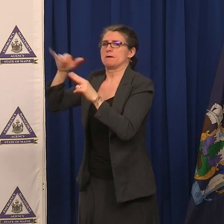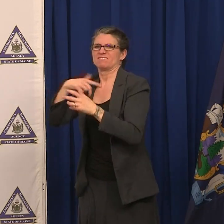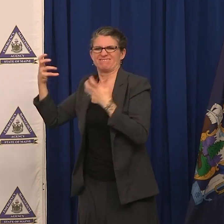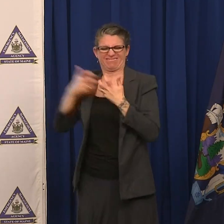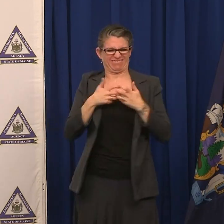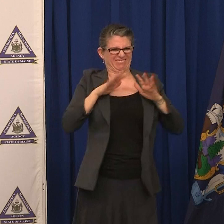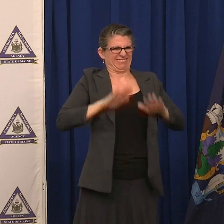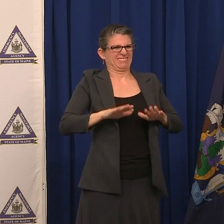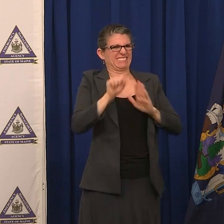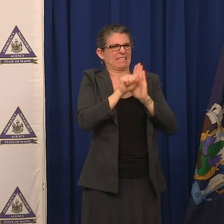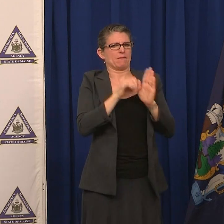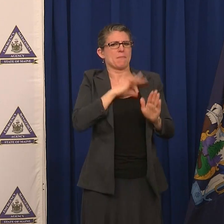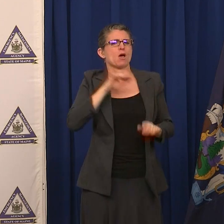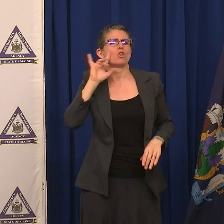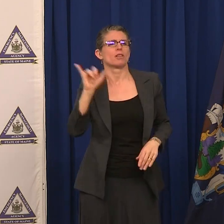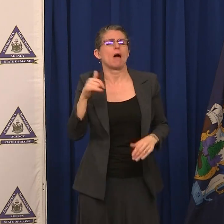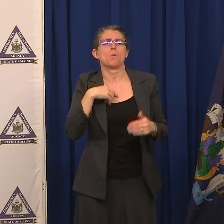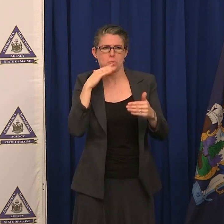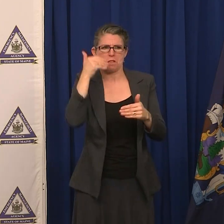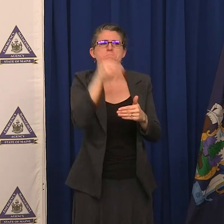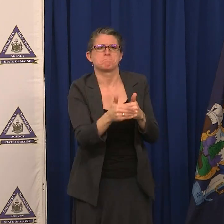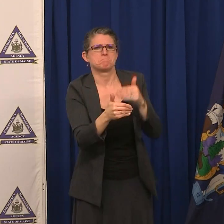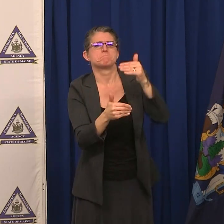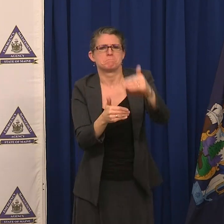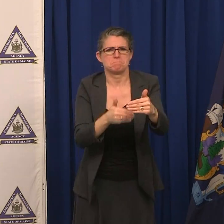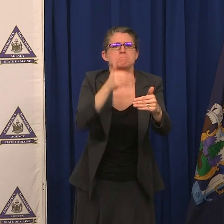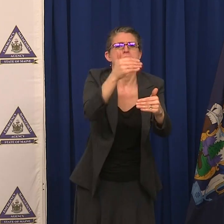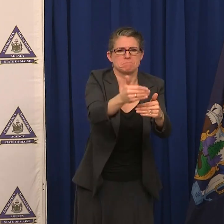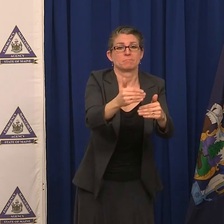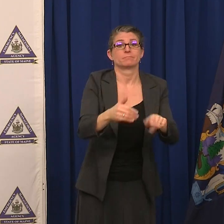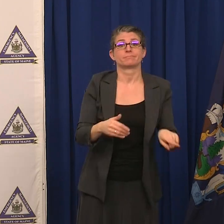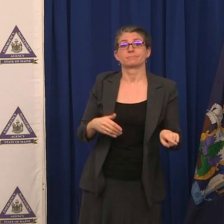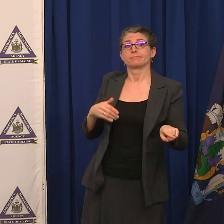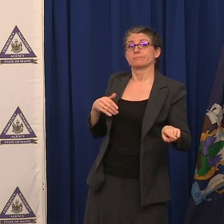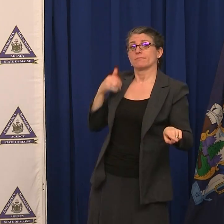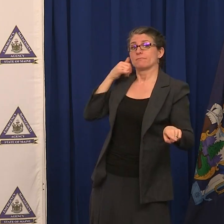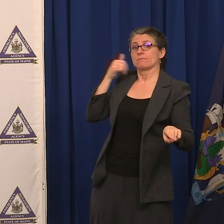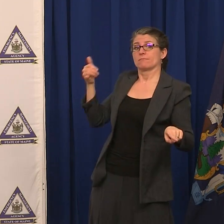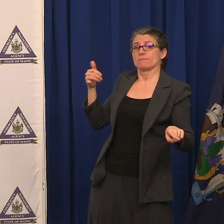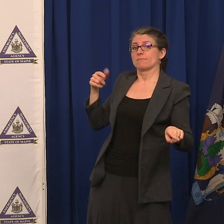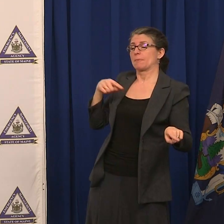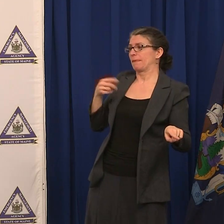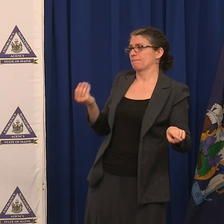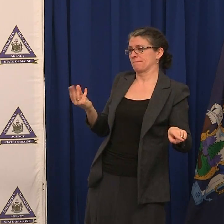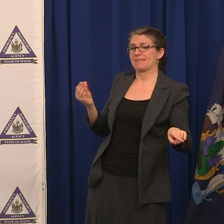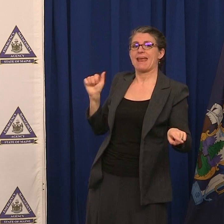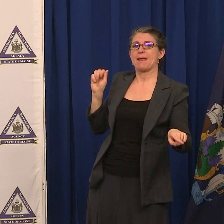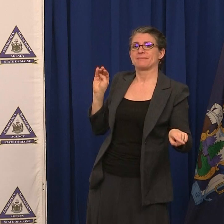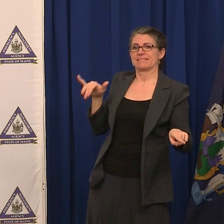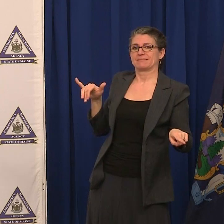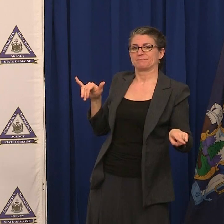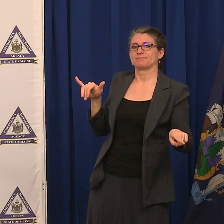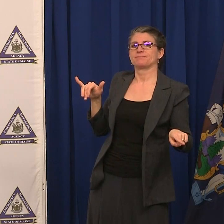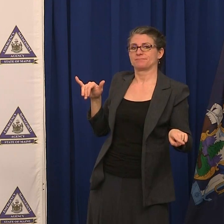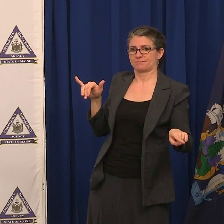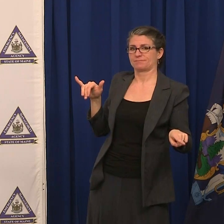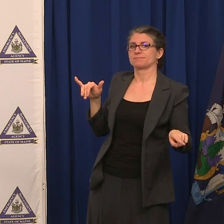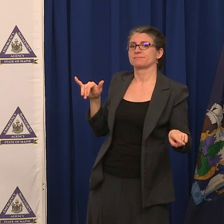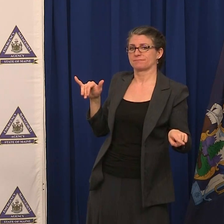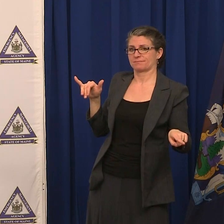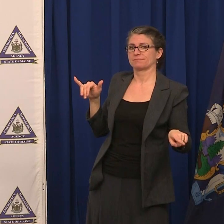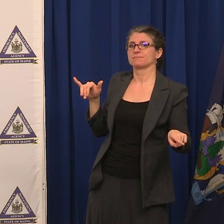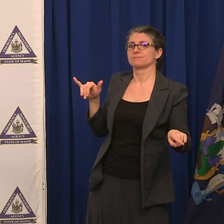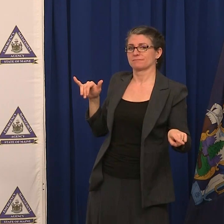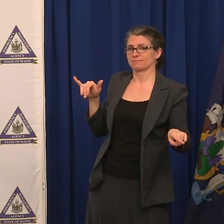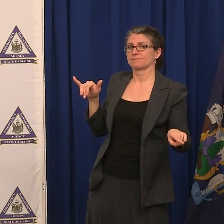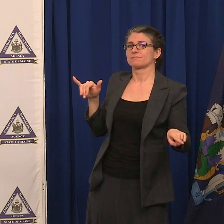ahead. Thanks, Dr. Shah. I wanted to follow up on something that was reported on Friday's briefing. I think